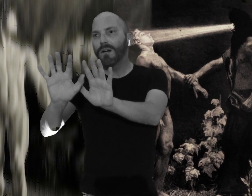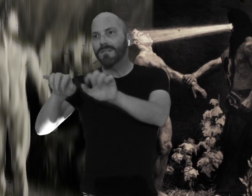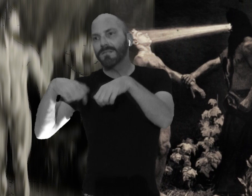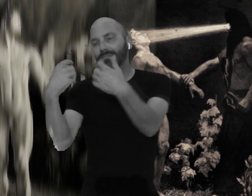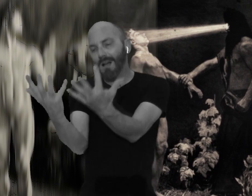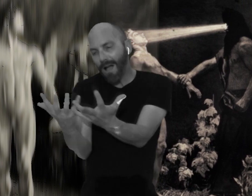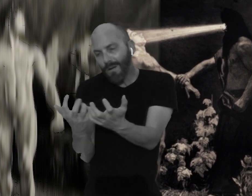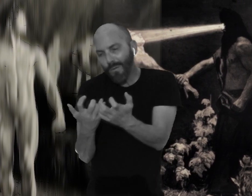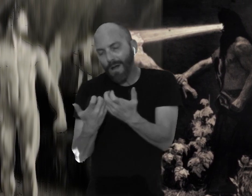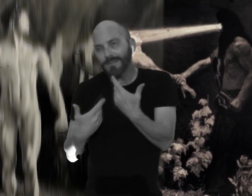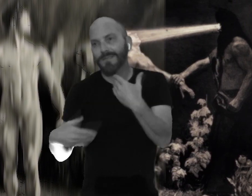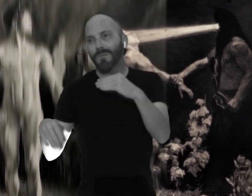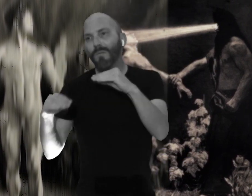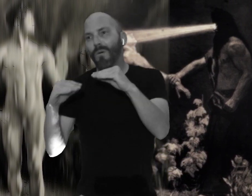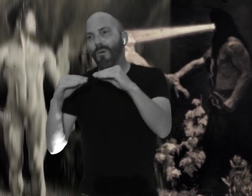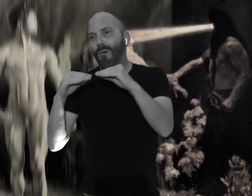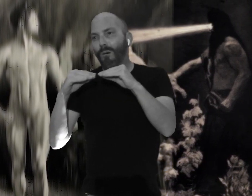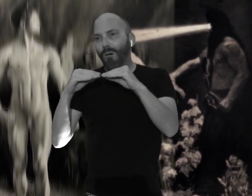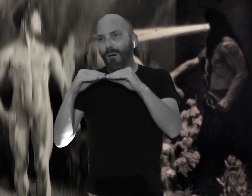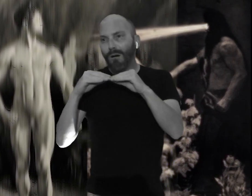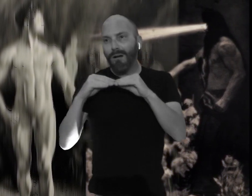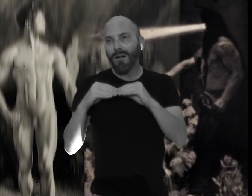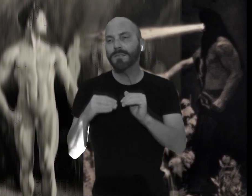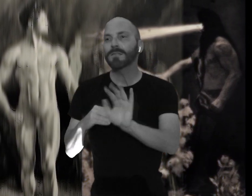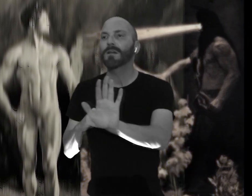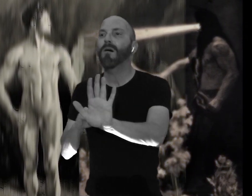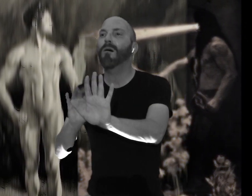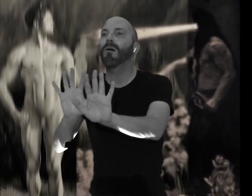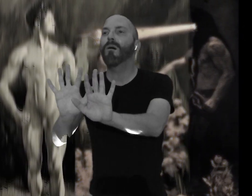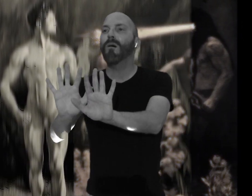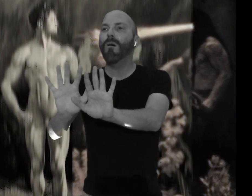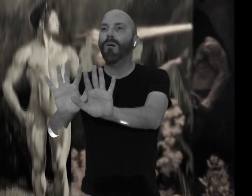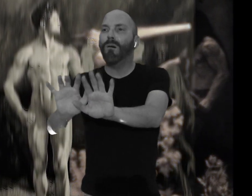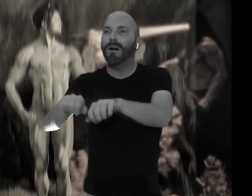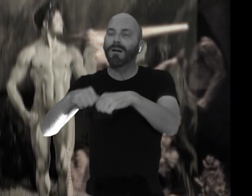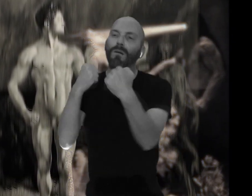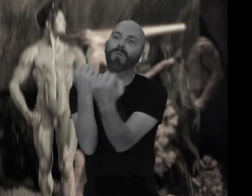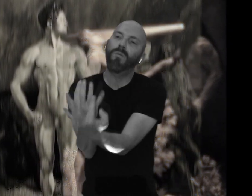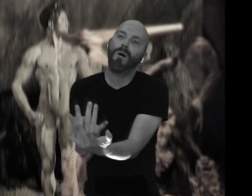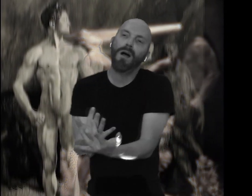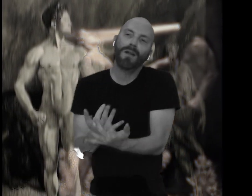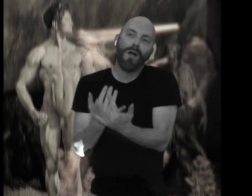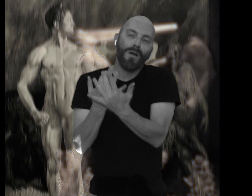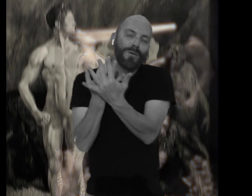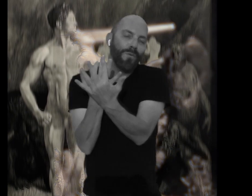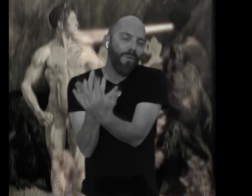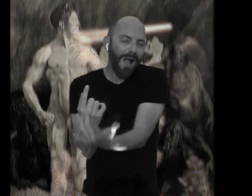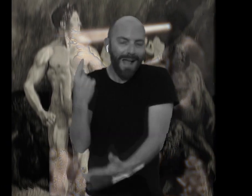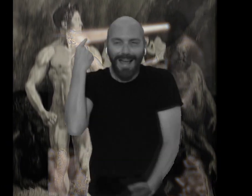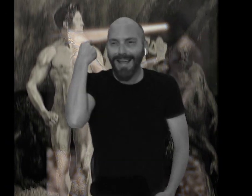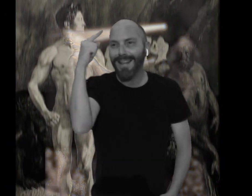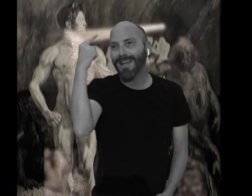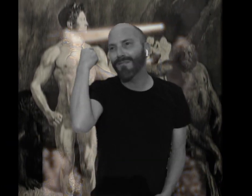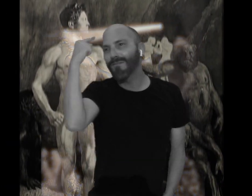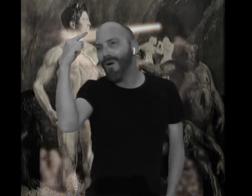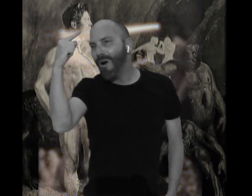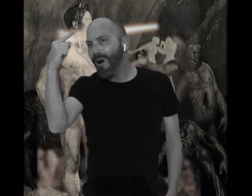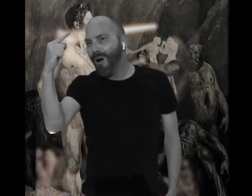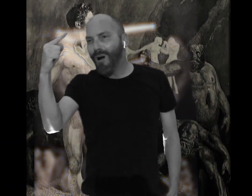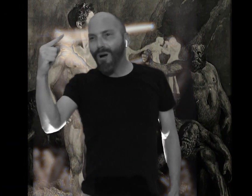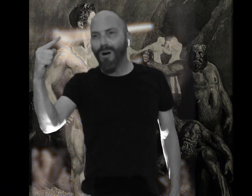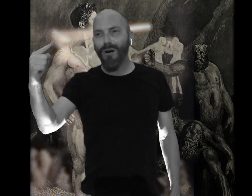tonight. Oh, oh, I want some more. Oh, oh, what are you